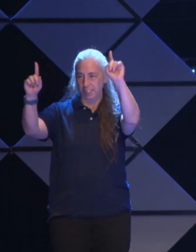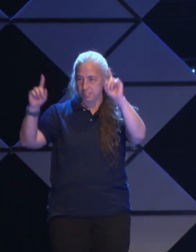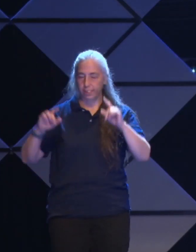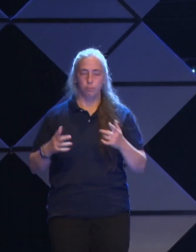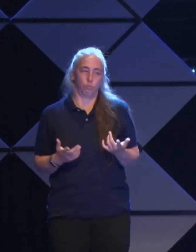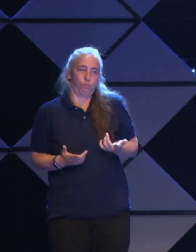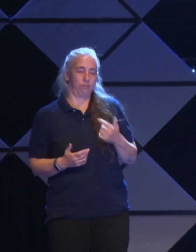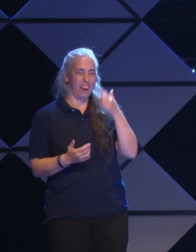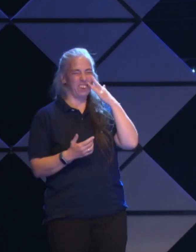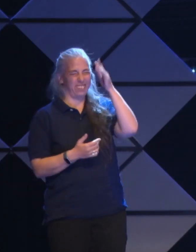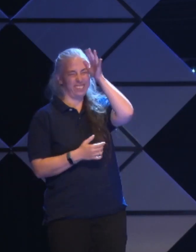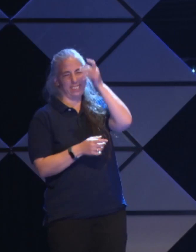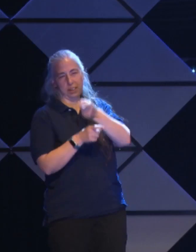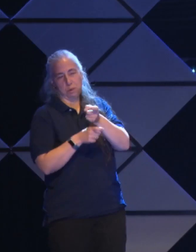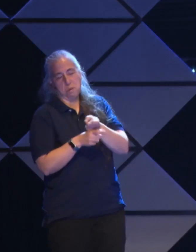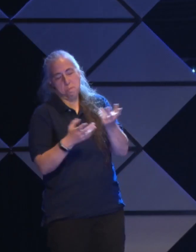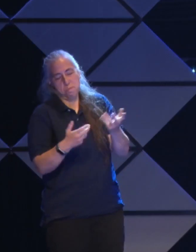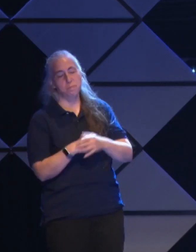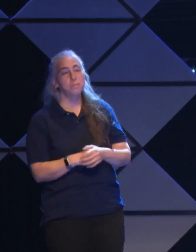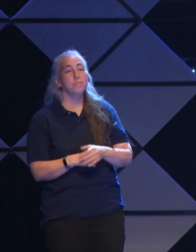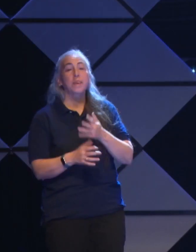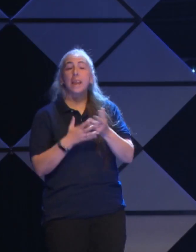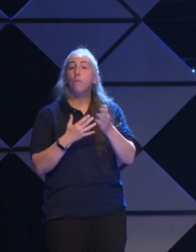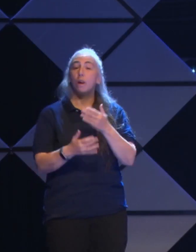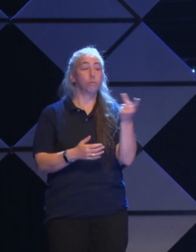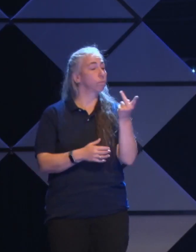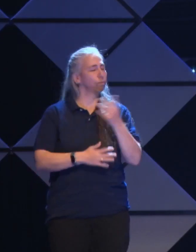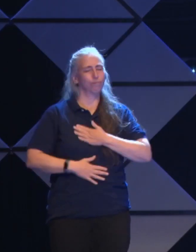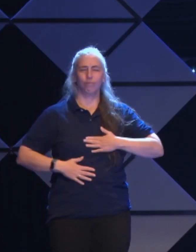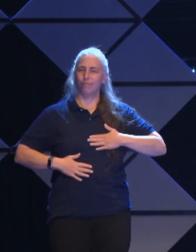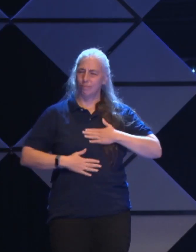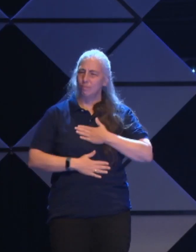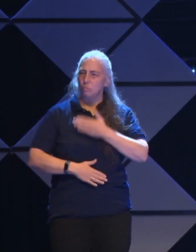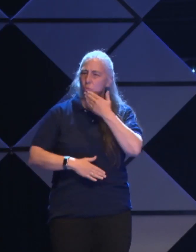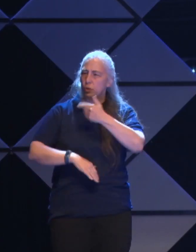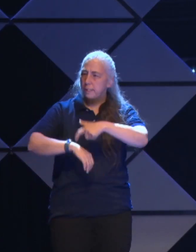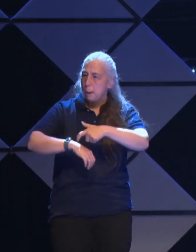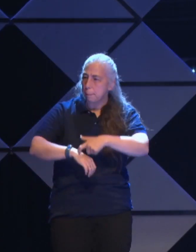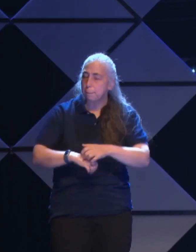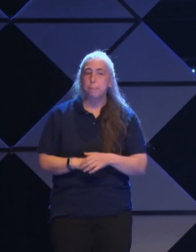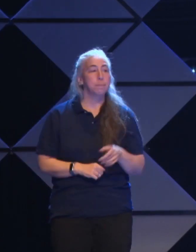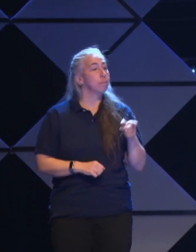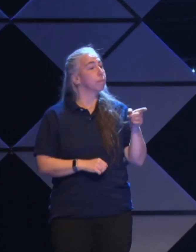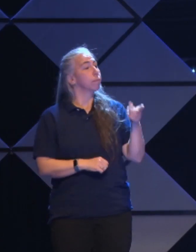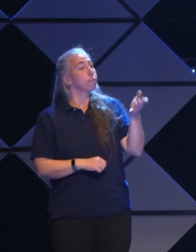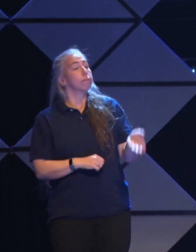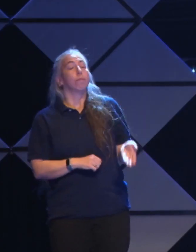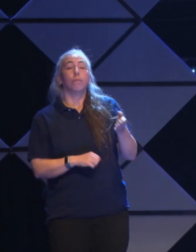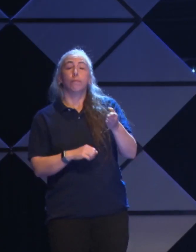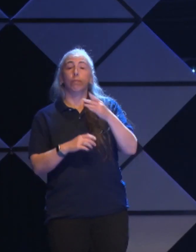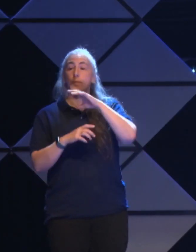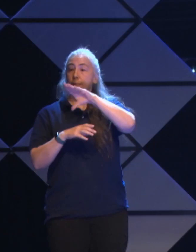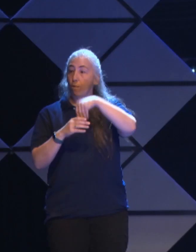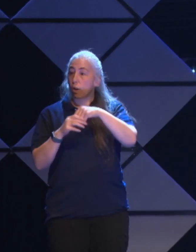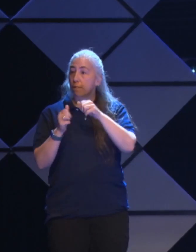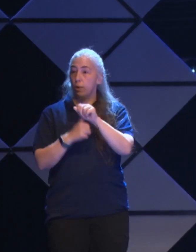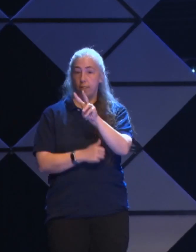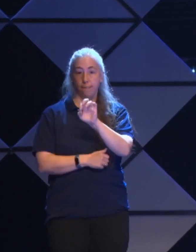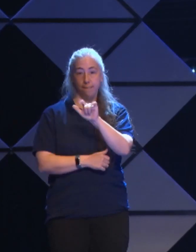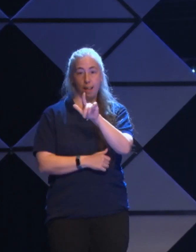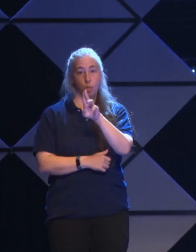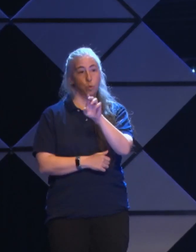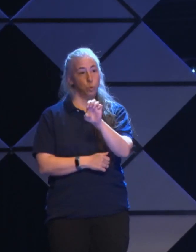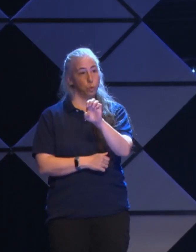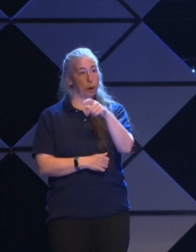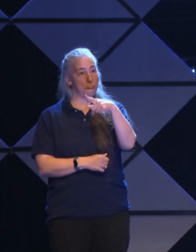really great time, and then but he's been involved with Value Plus as well as a church in Romania